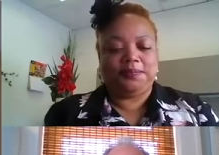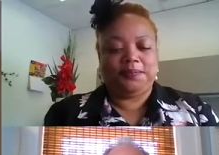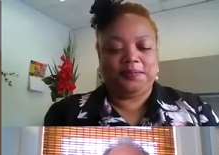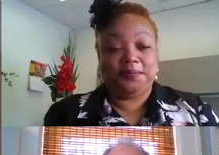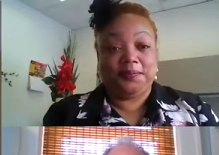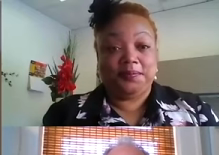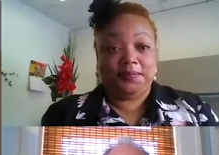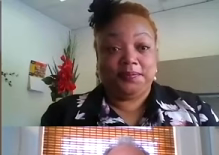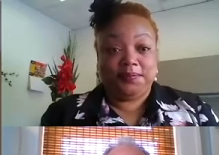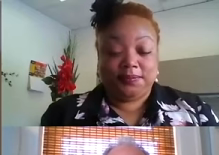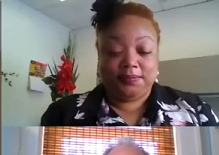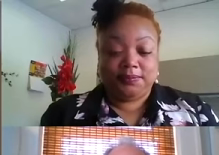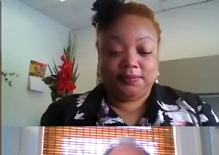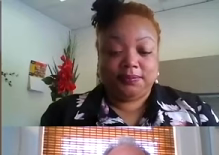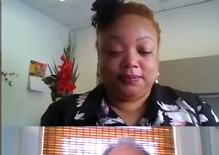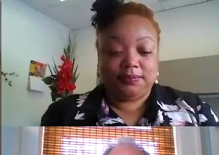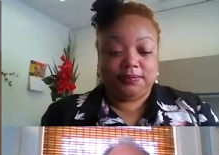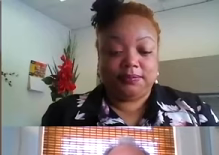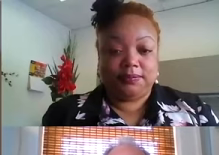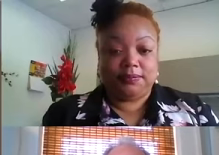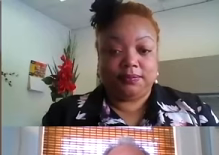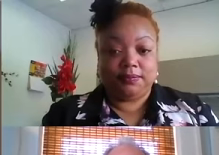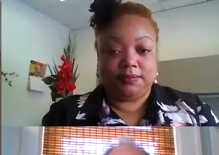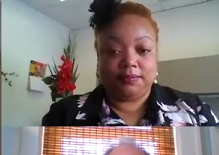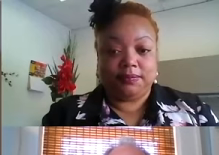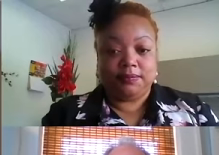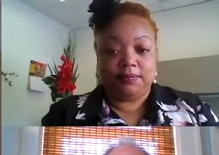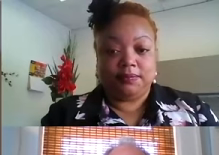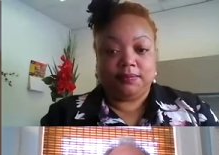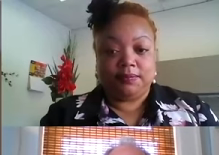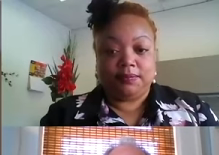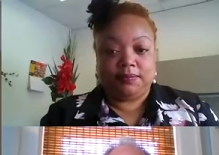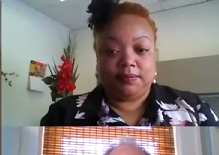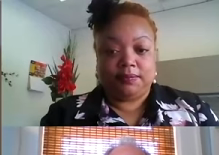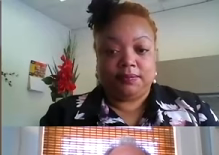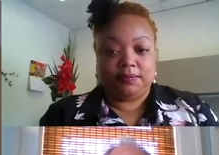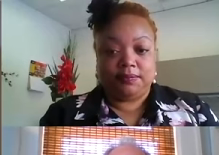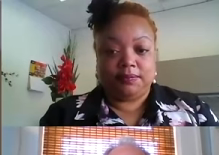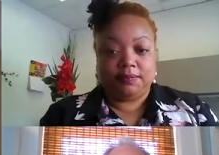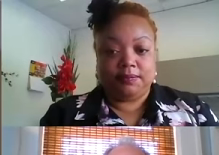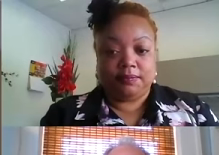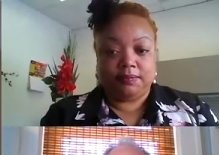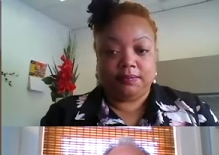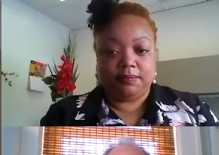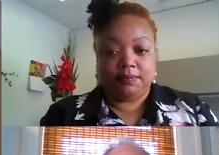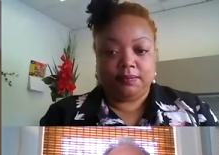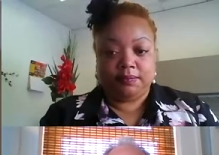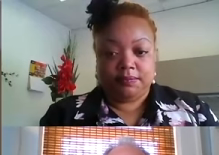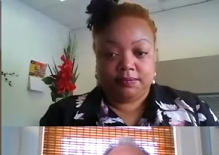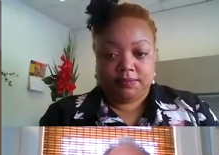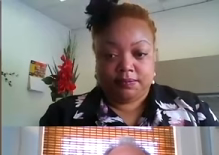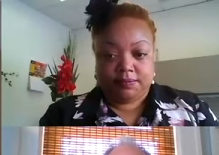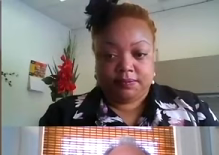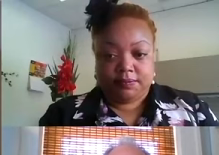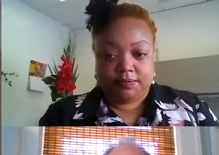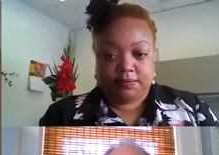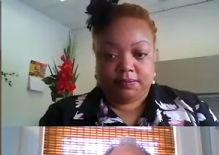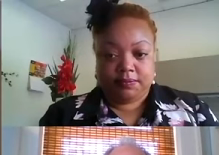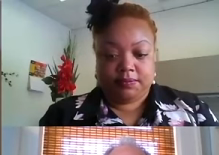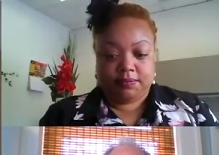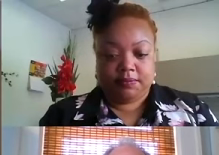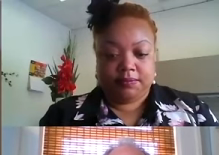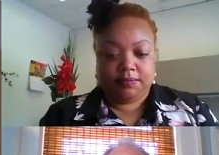to do what's right. The time is always right to do what's right. As we remember Dr. King today, let